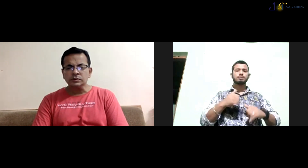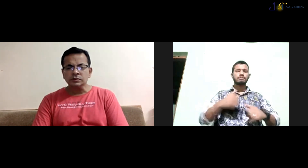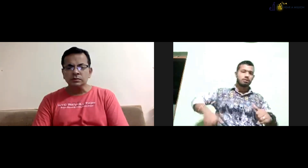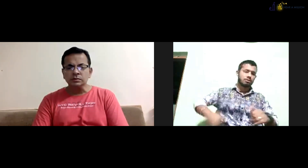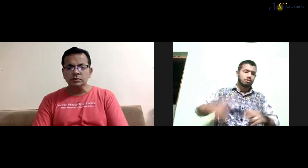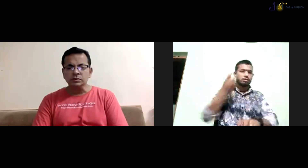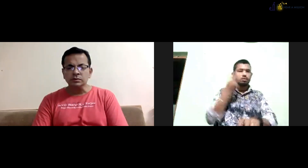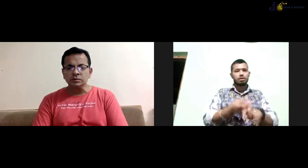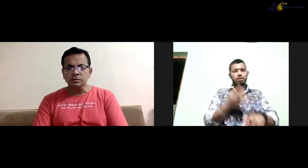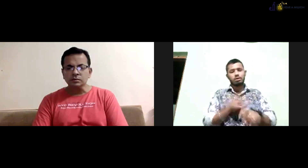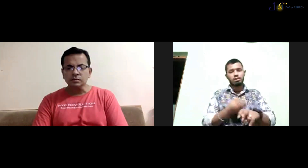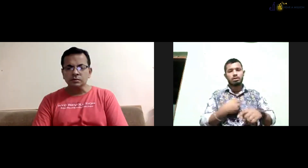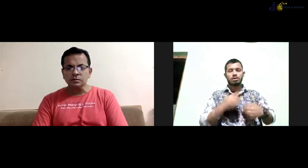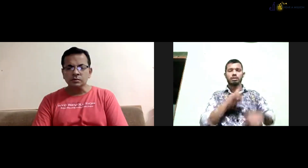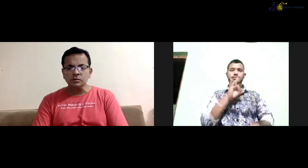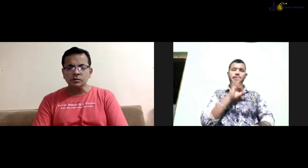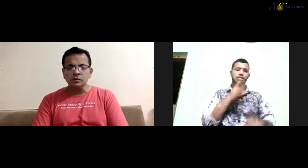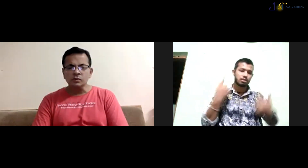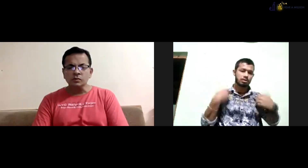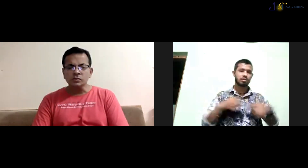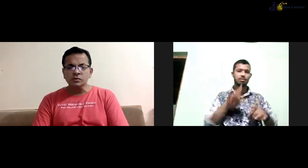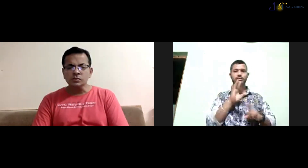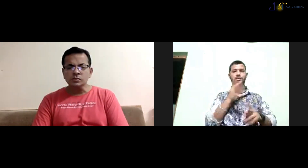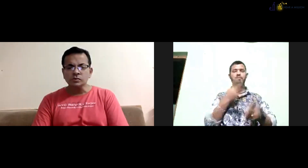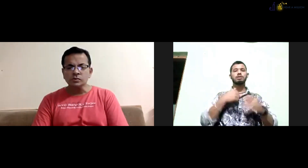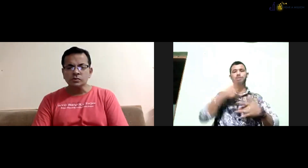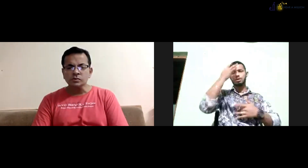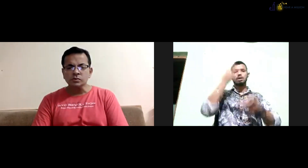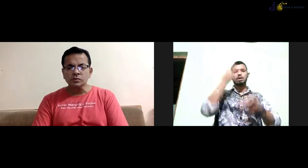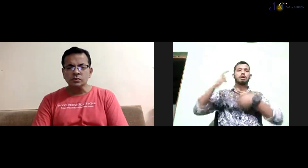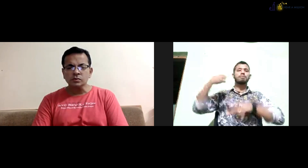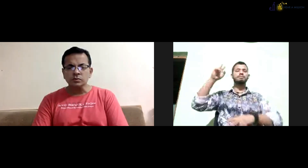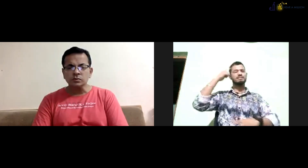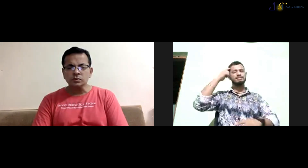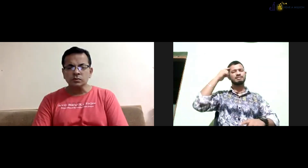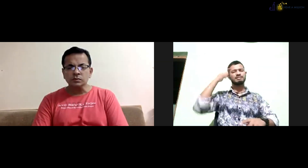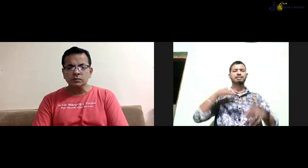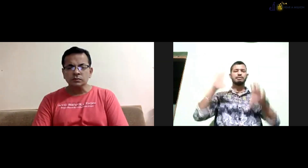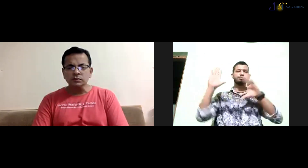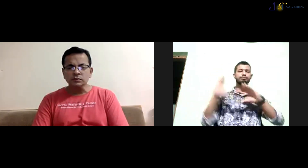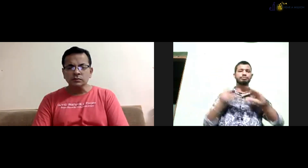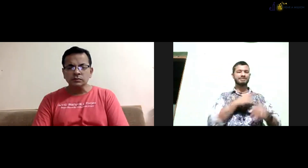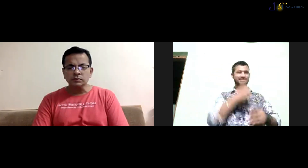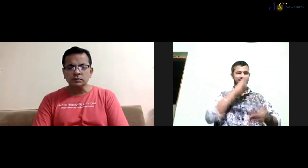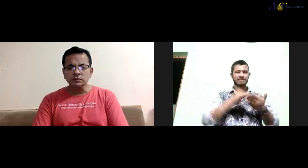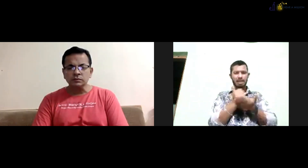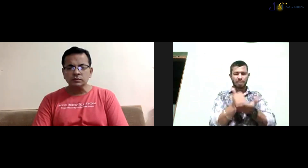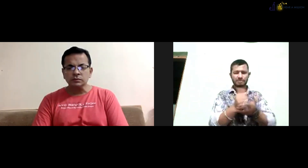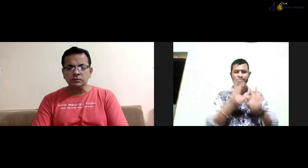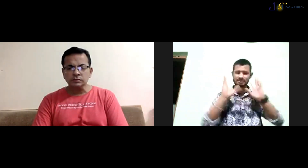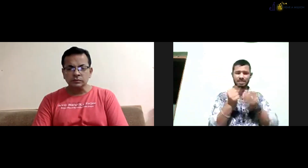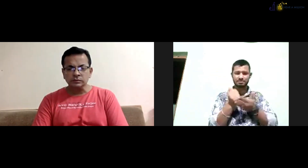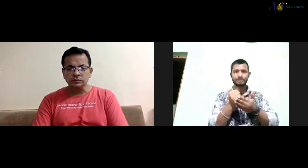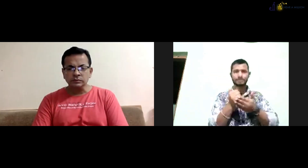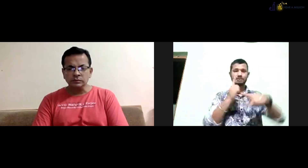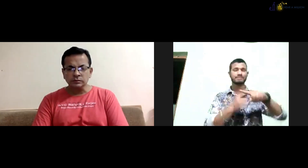enough. I was thinking I have to pay the commission to other people. How I will manage the things to if I want to sell. So this